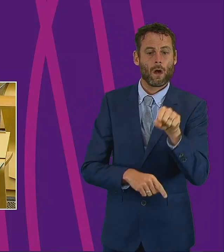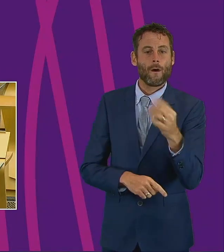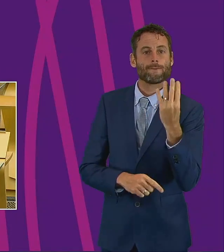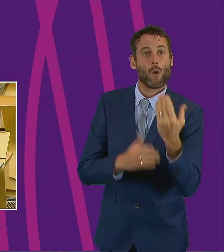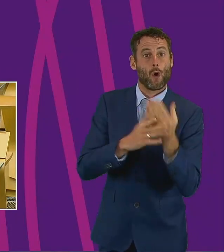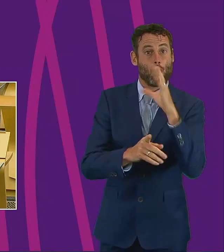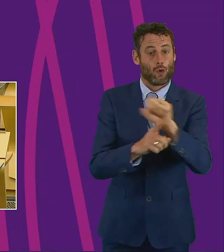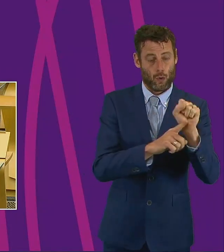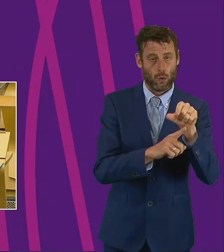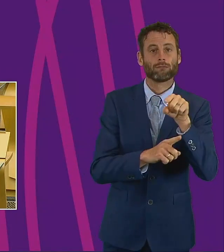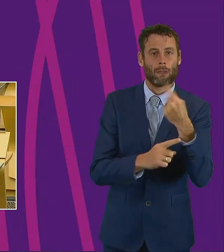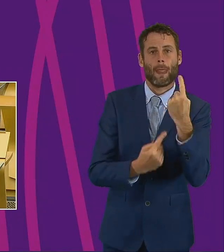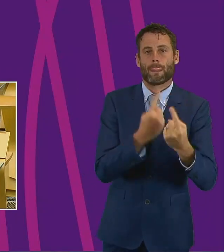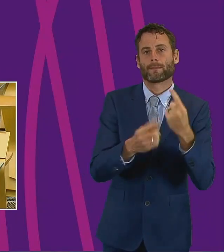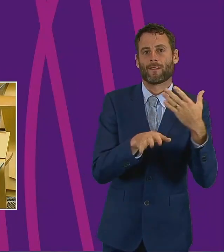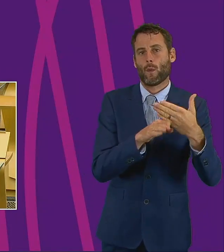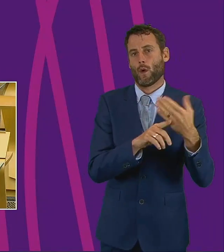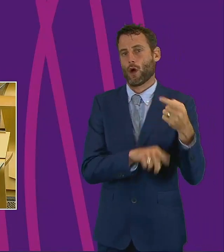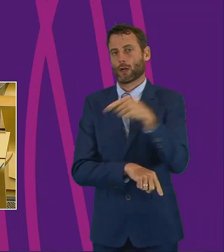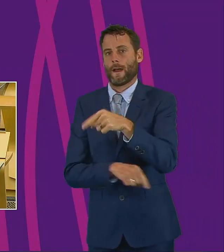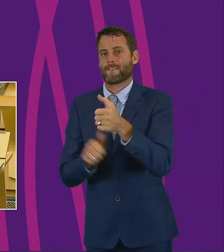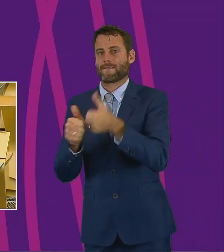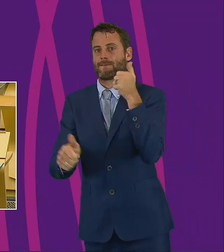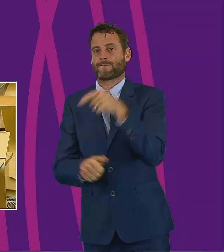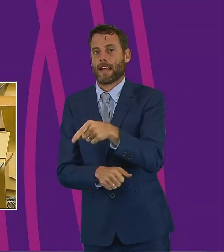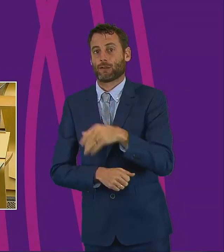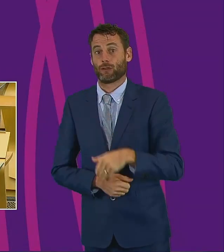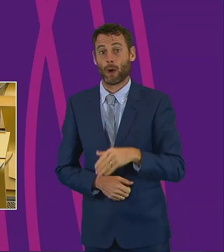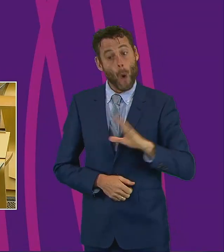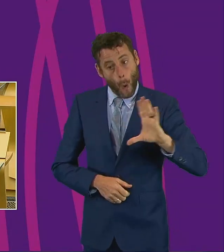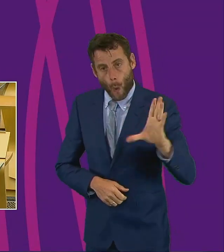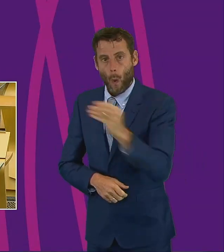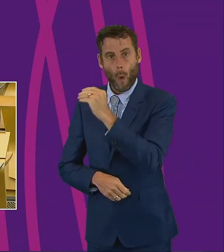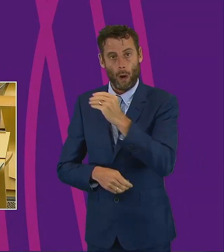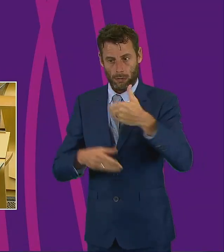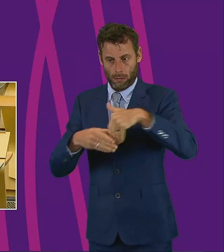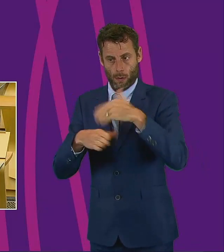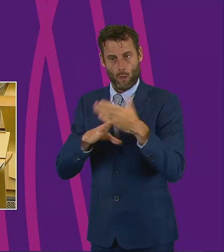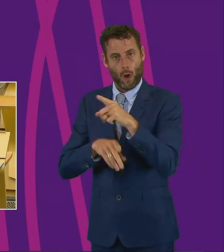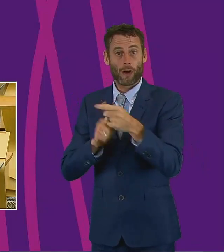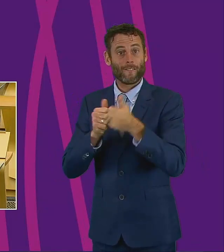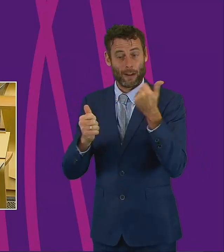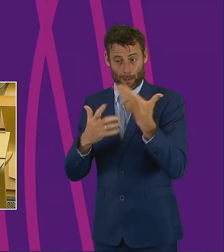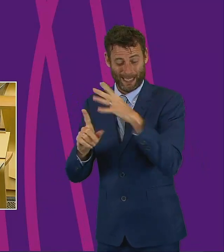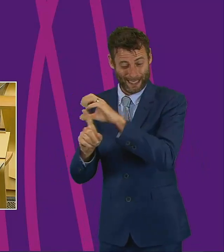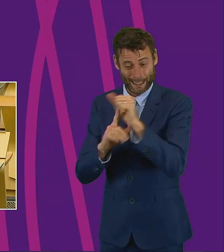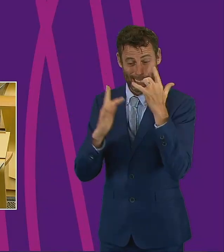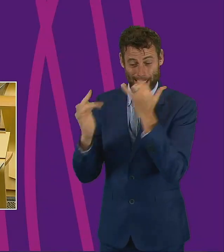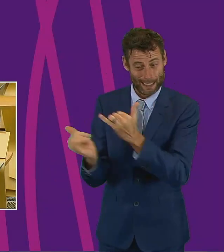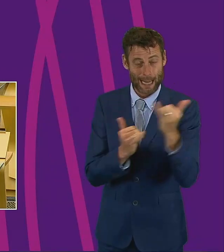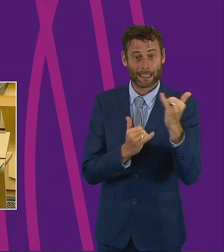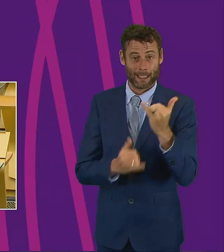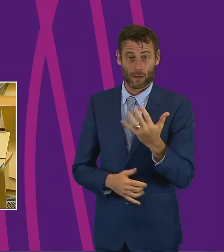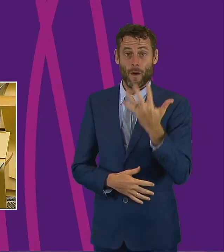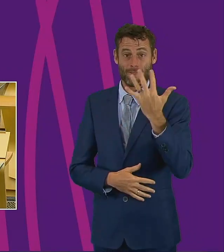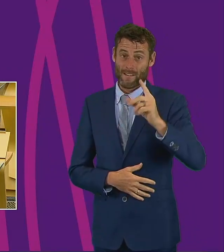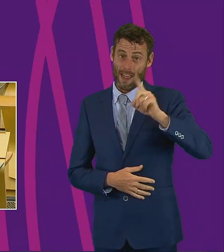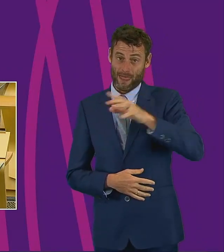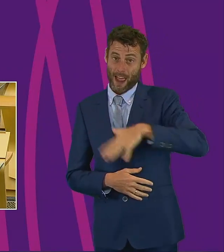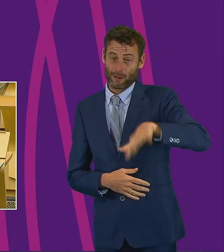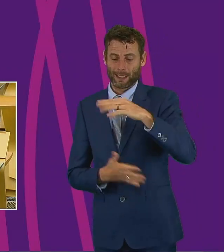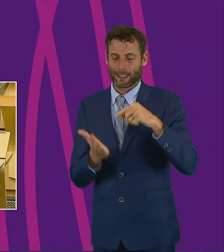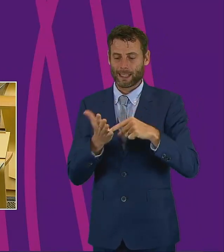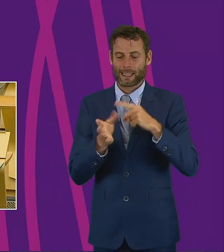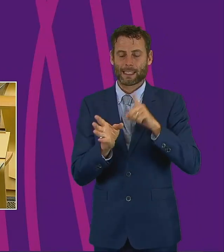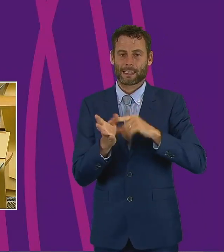factory. Almost all of the workers at the factory have now been tested. In total, more than 5,000 people have been tested in Tayside over the past 7 days.